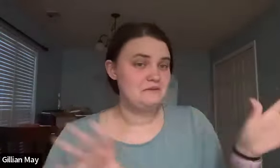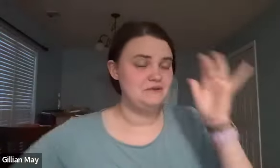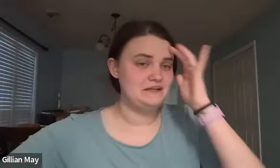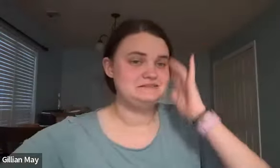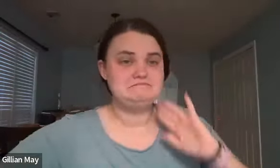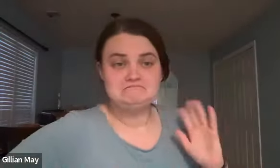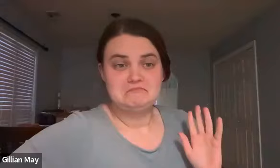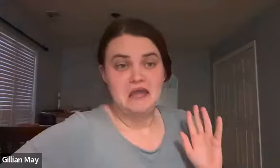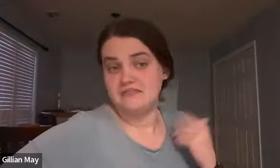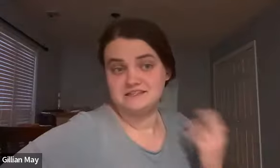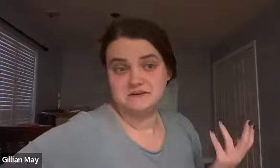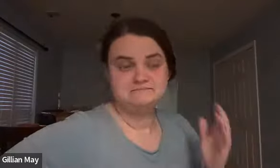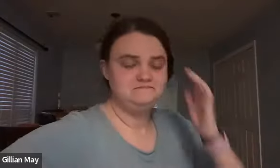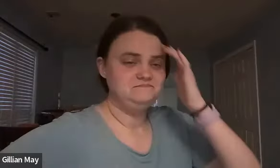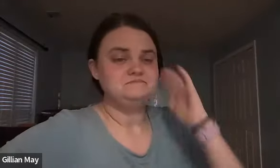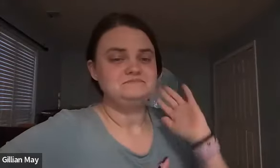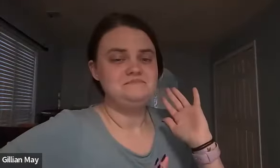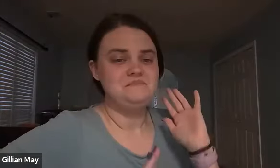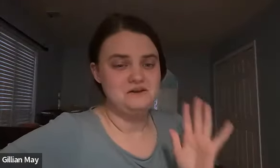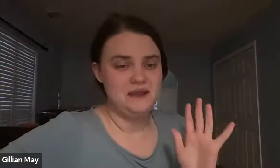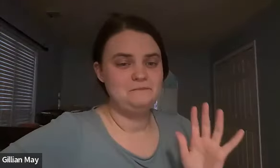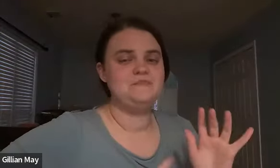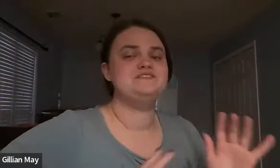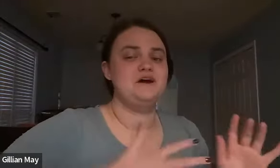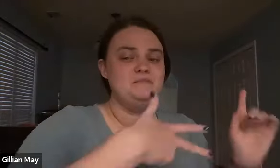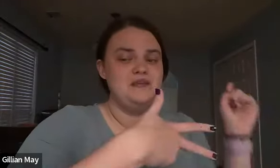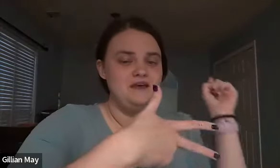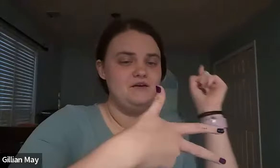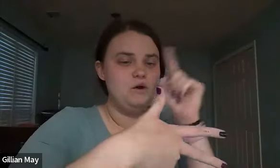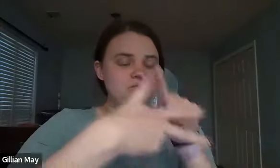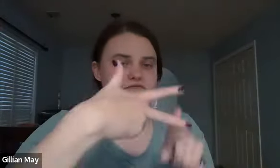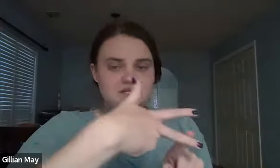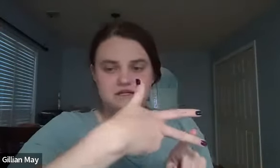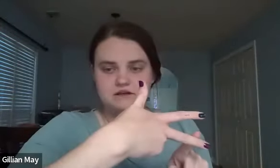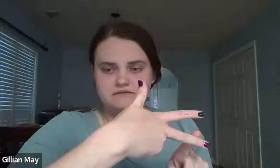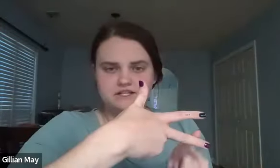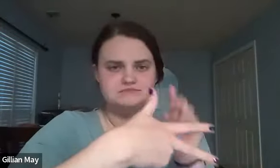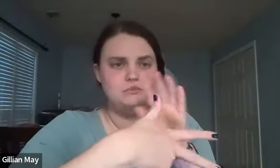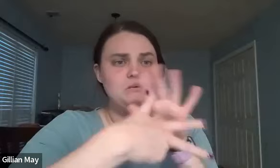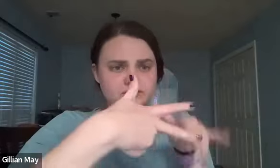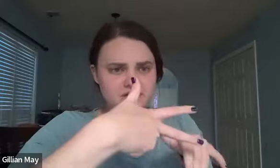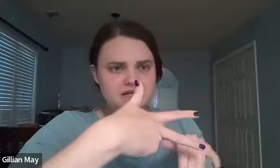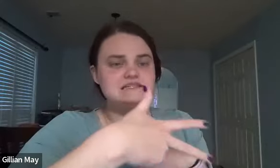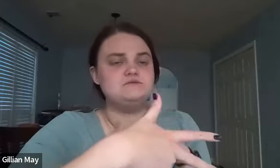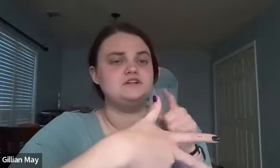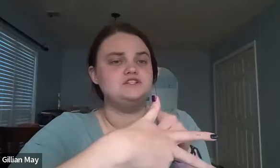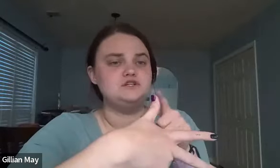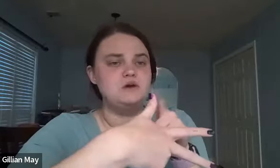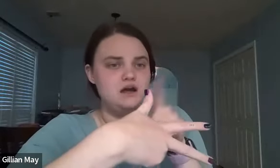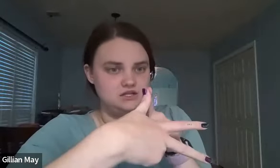but I think it's fun. Okay, so what we'll what we'll do next is we're going to do